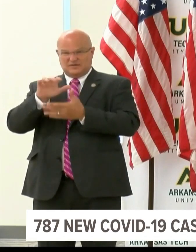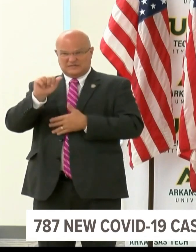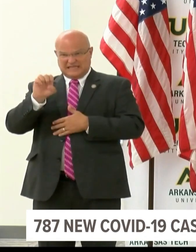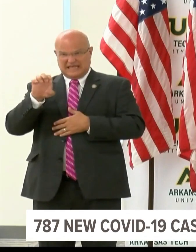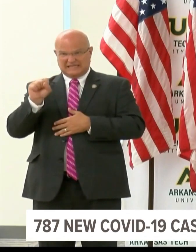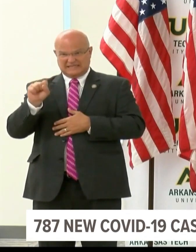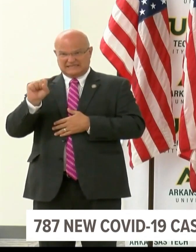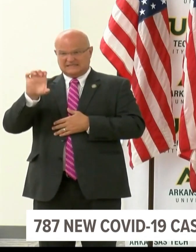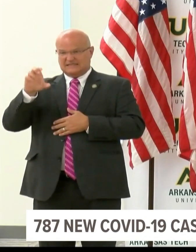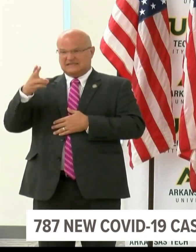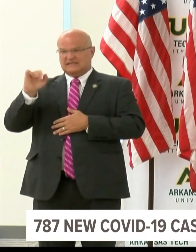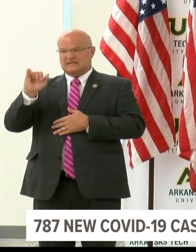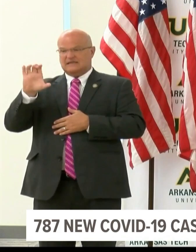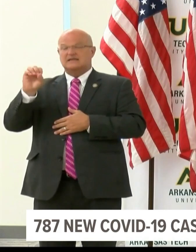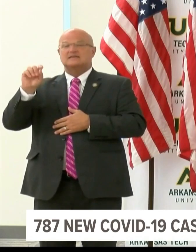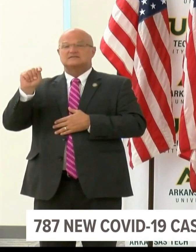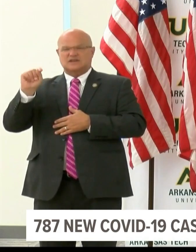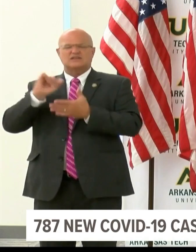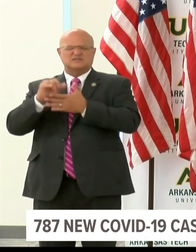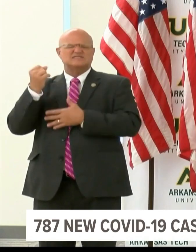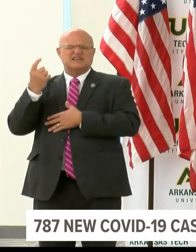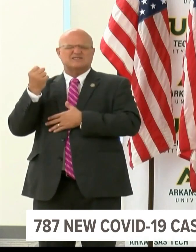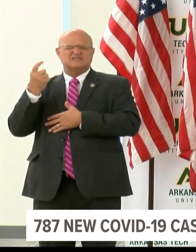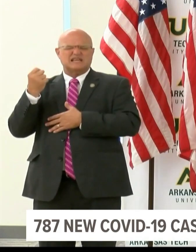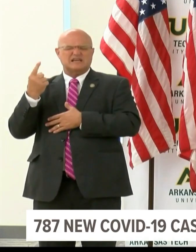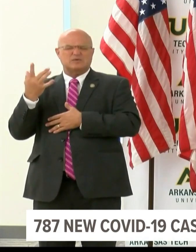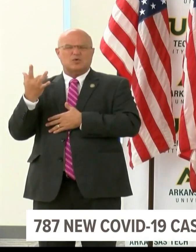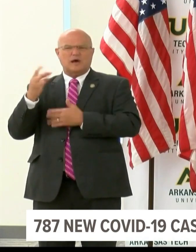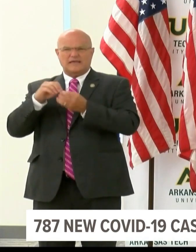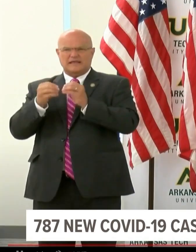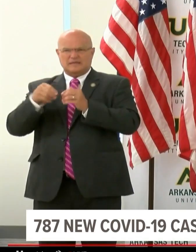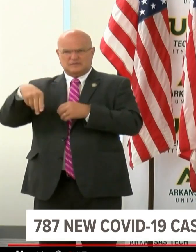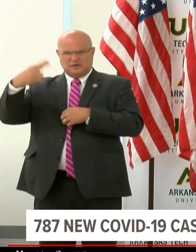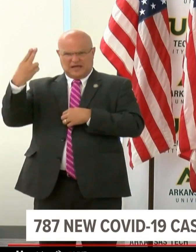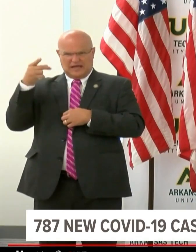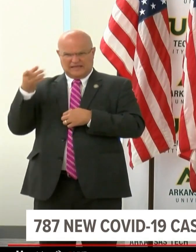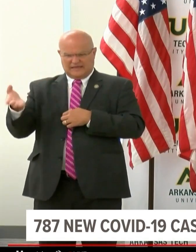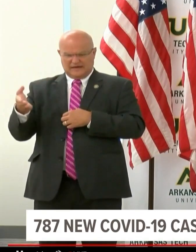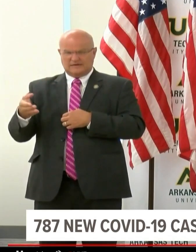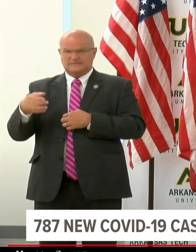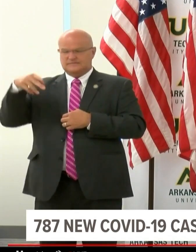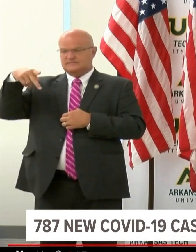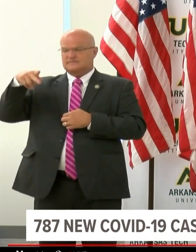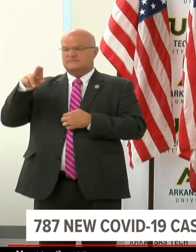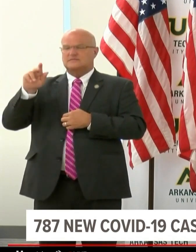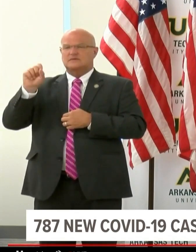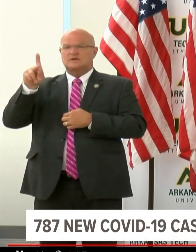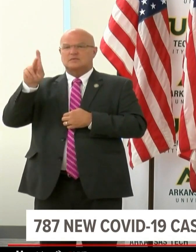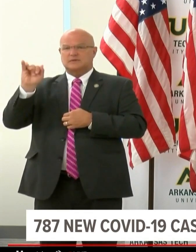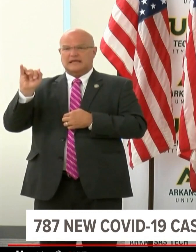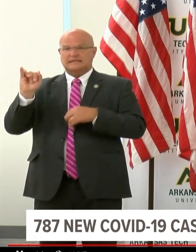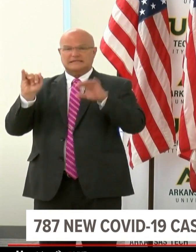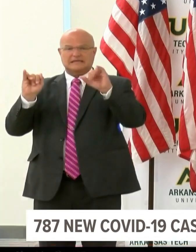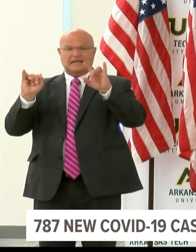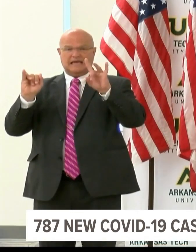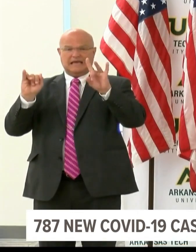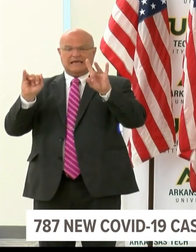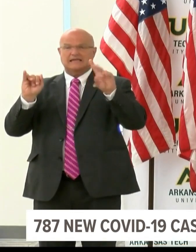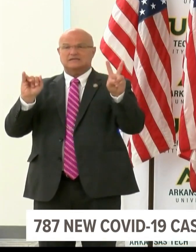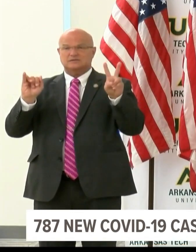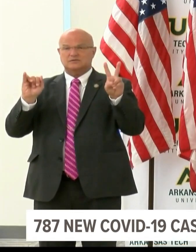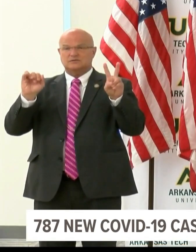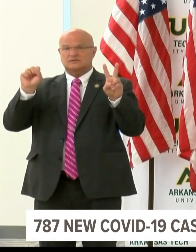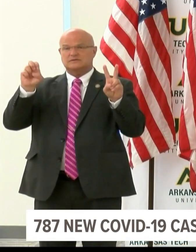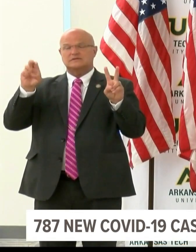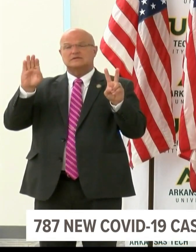cases, so I think that's understandable where that number is coming from. Pulaski County is at 82,